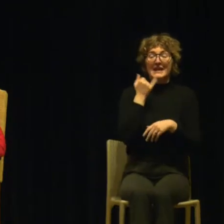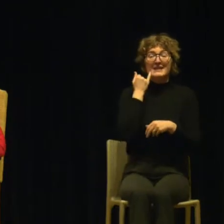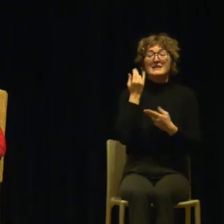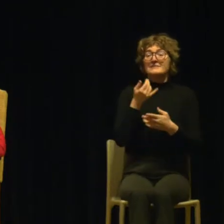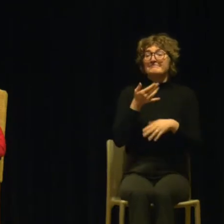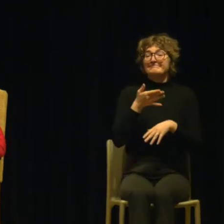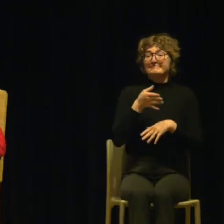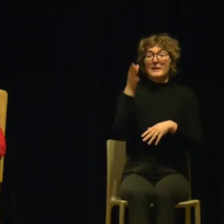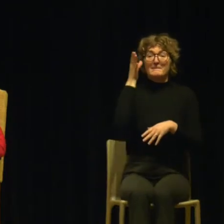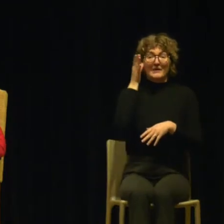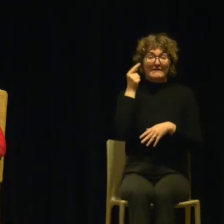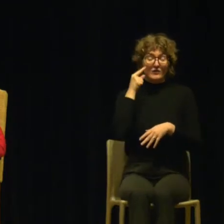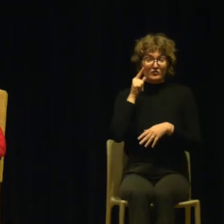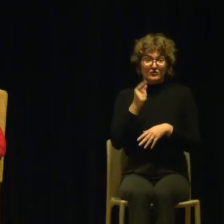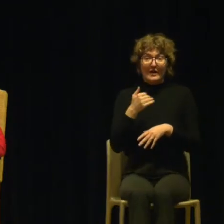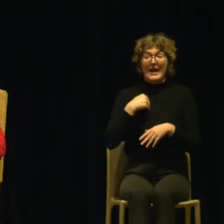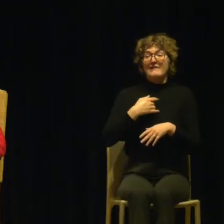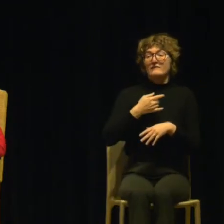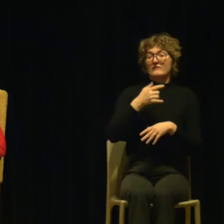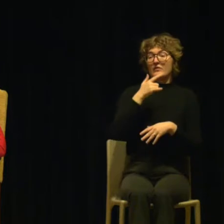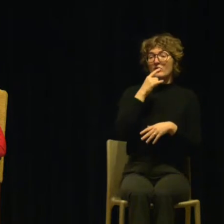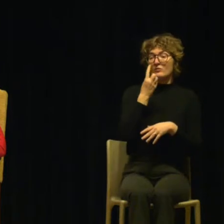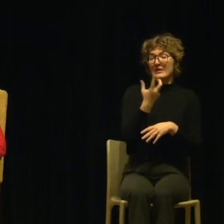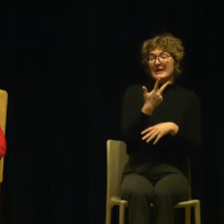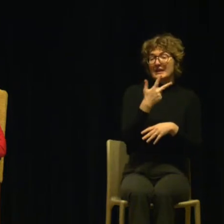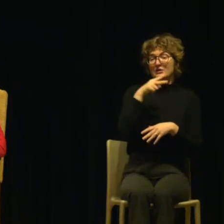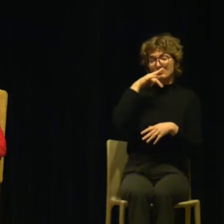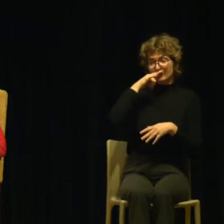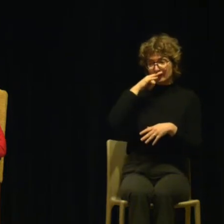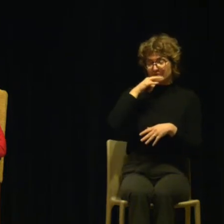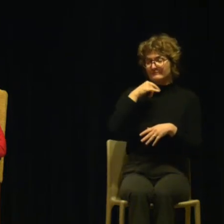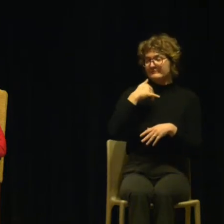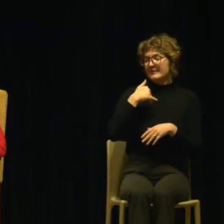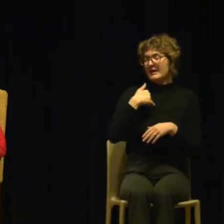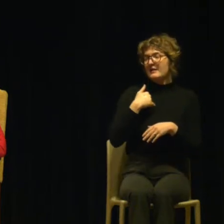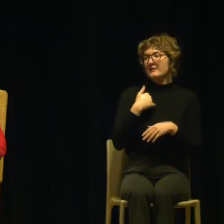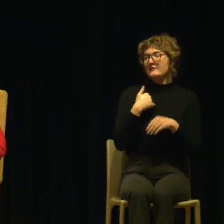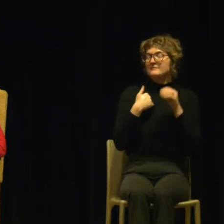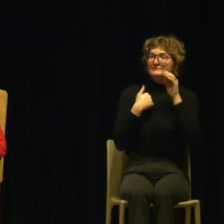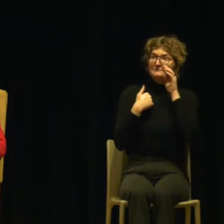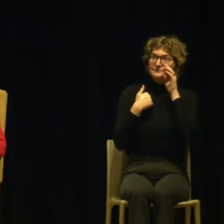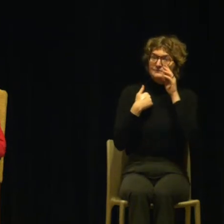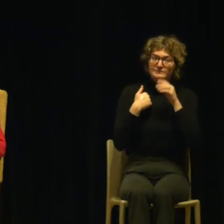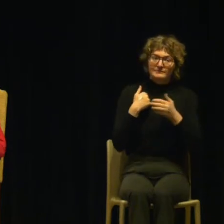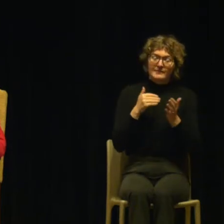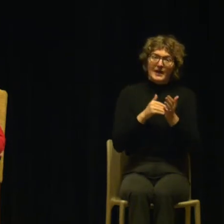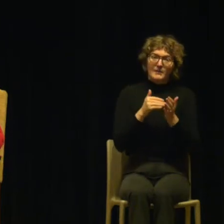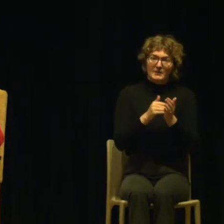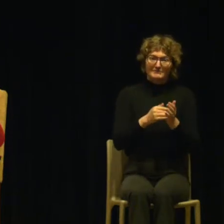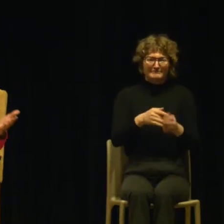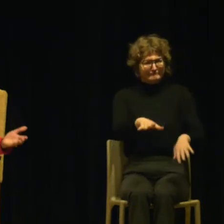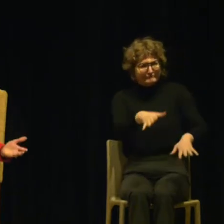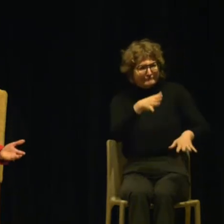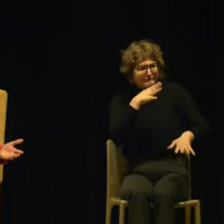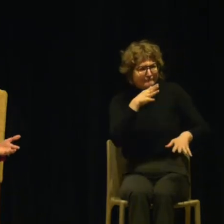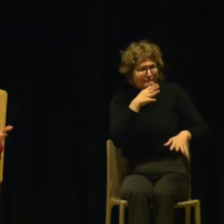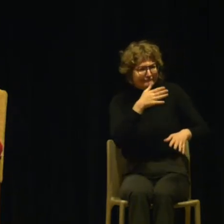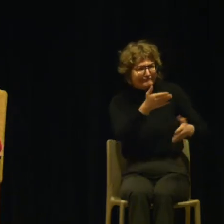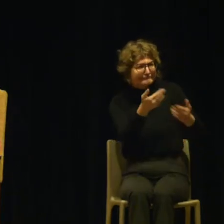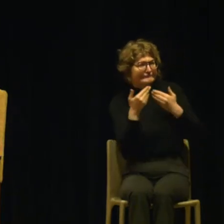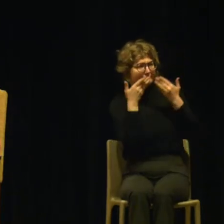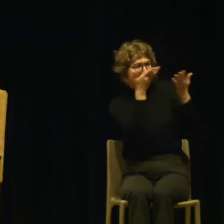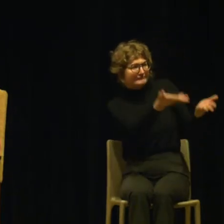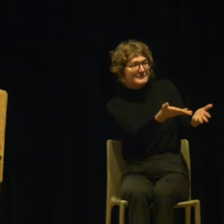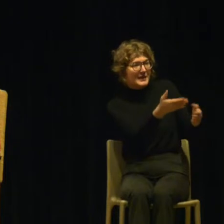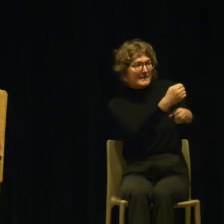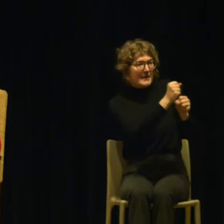for sure, I have three children, and my children have gotten in the habit of, Mom, here. Now you